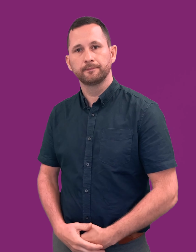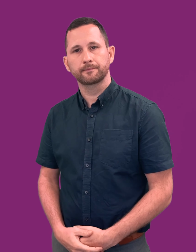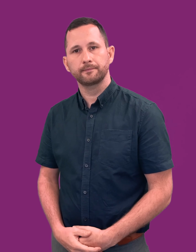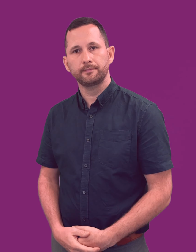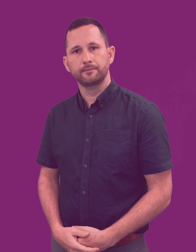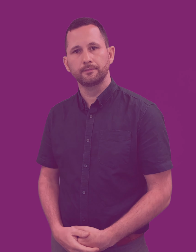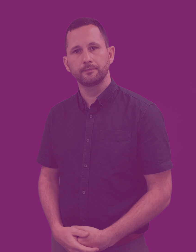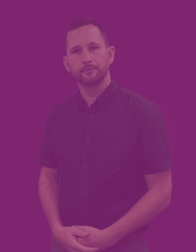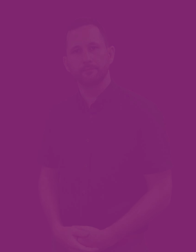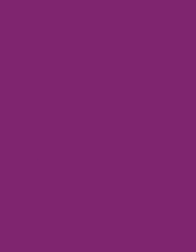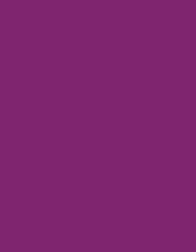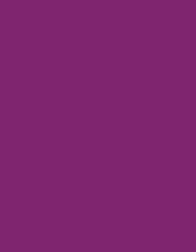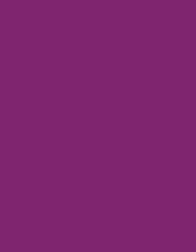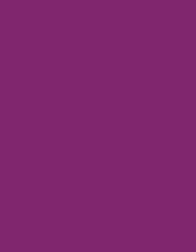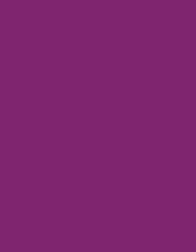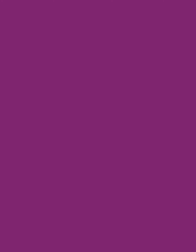0028.